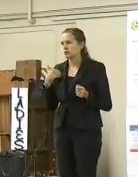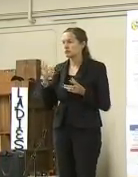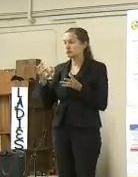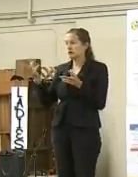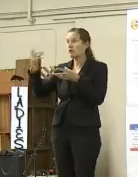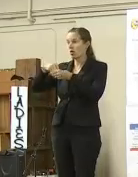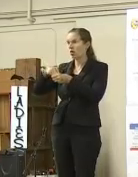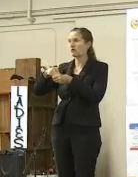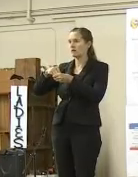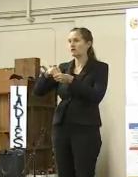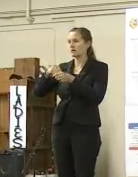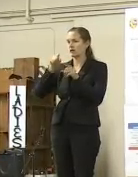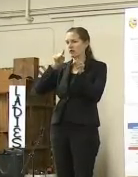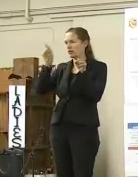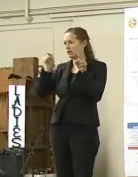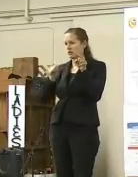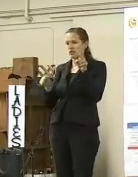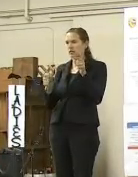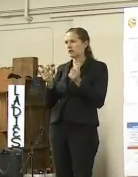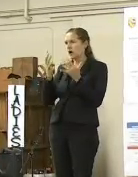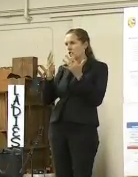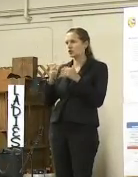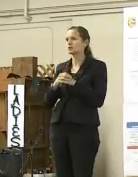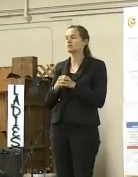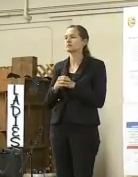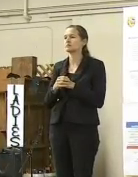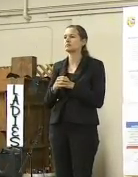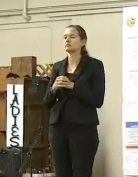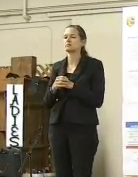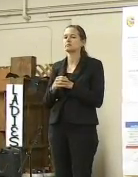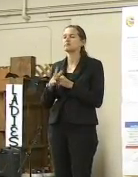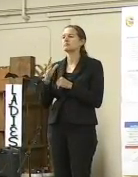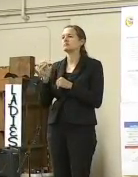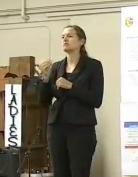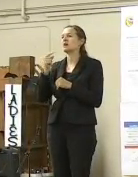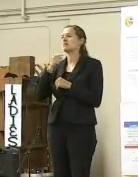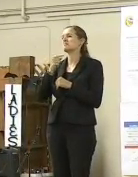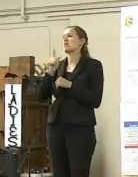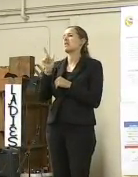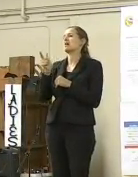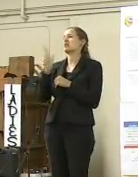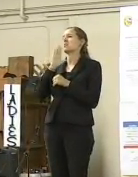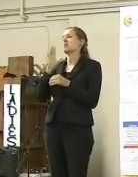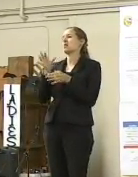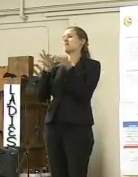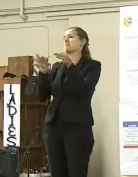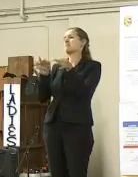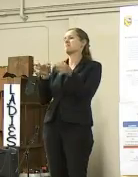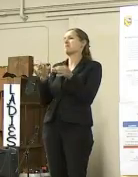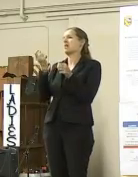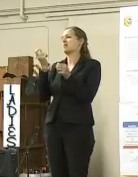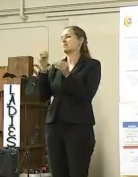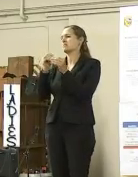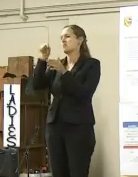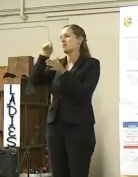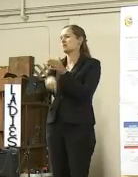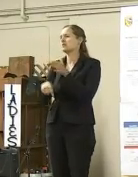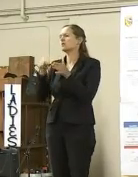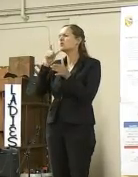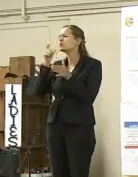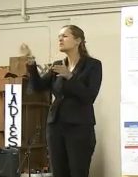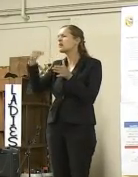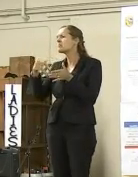incidents statewide, as well as some specifically that the incident commander will reference that are coming to help us here at the LNU